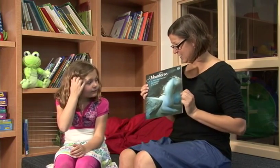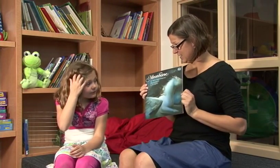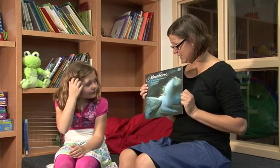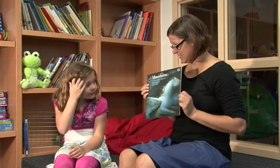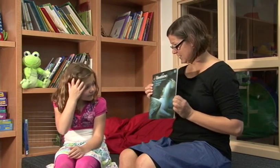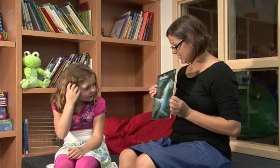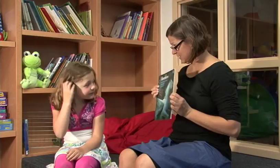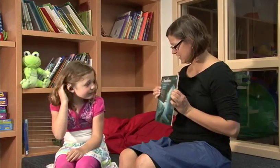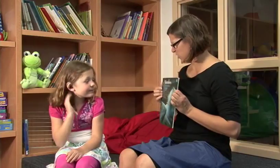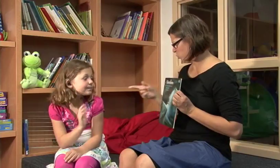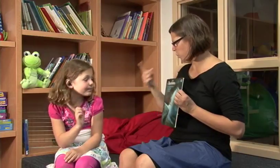See the cover here?